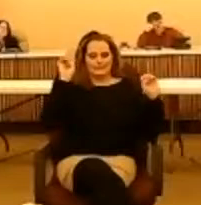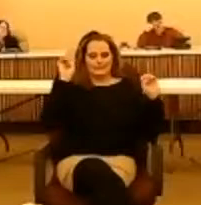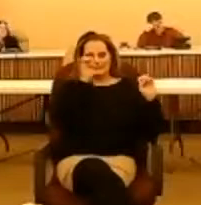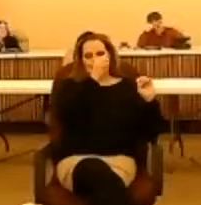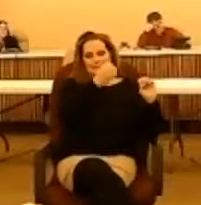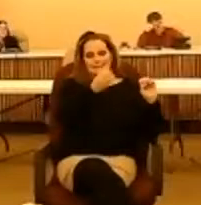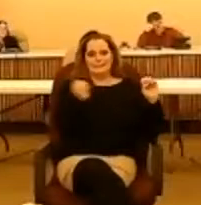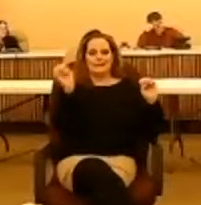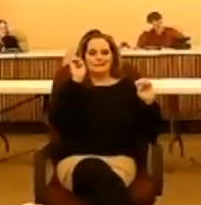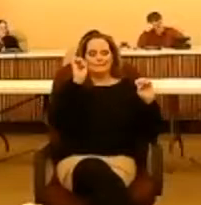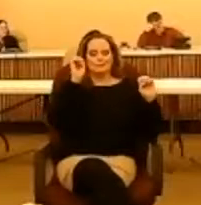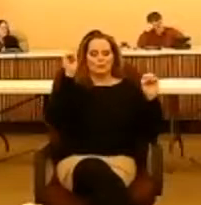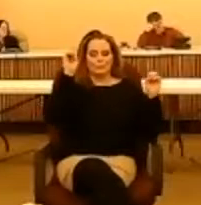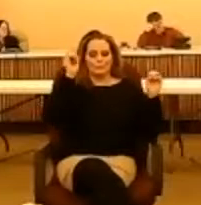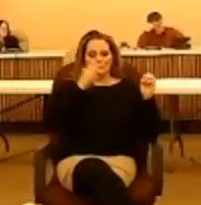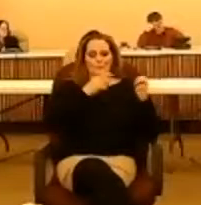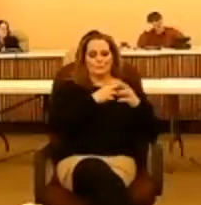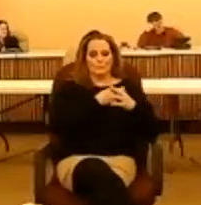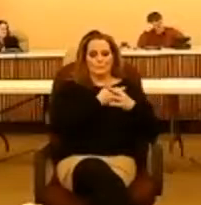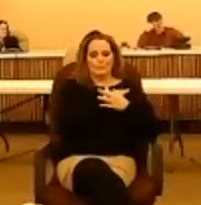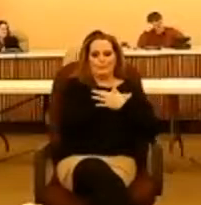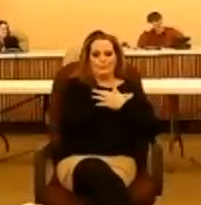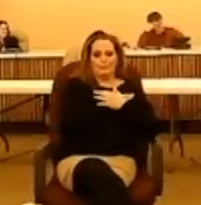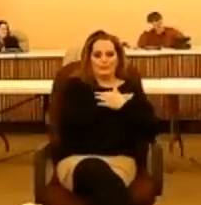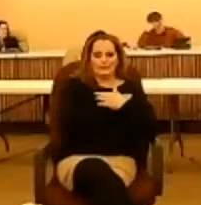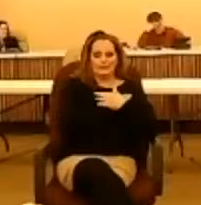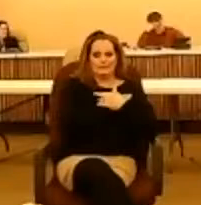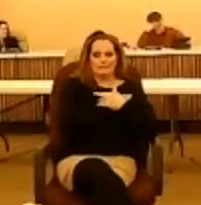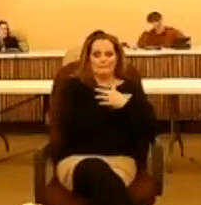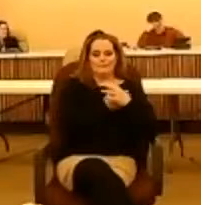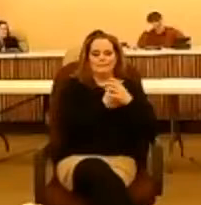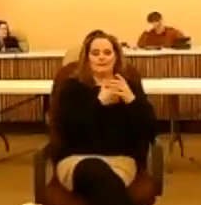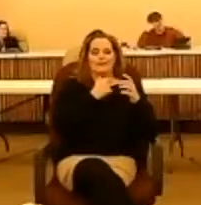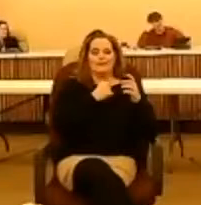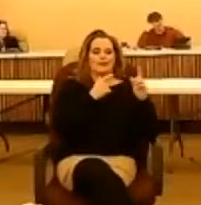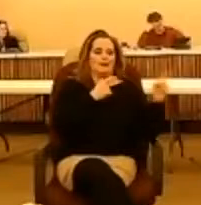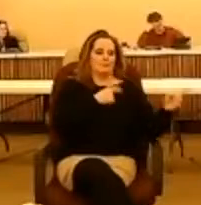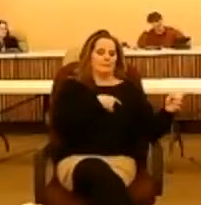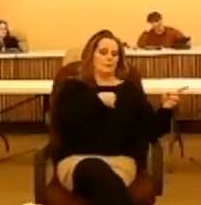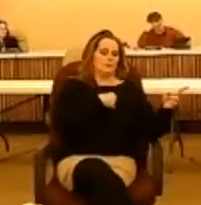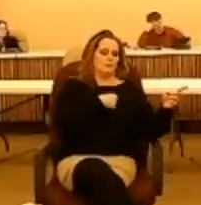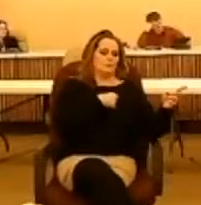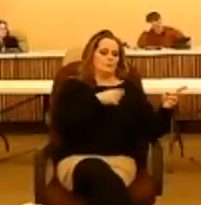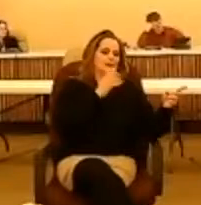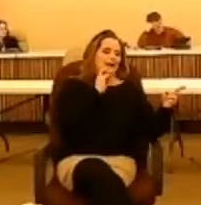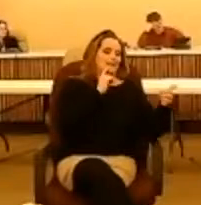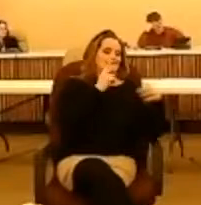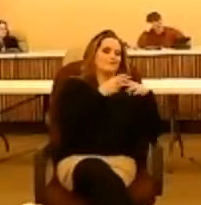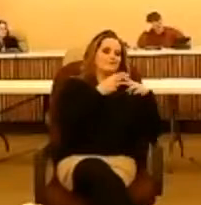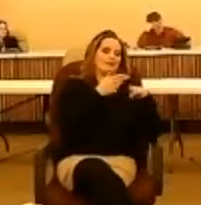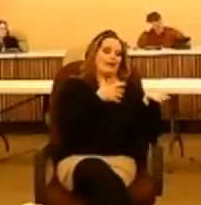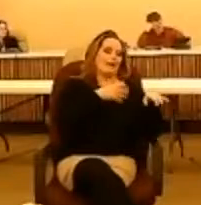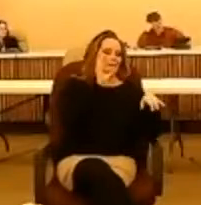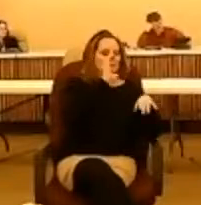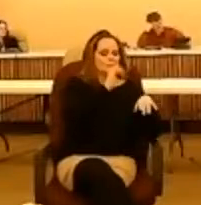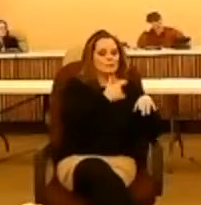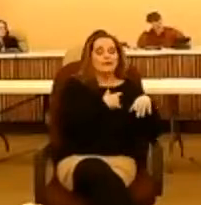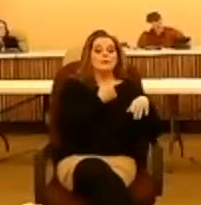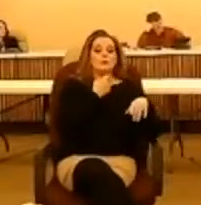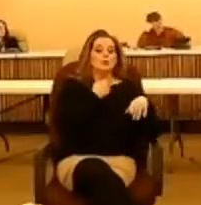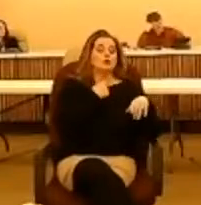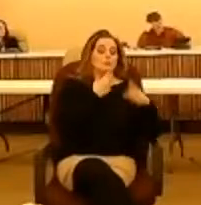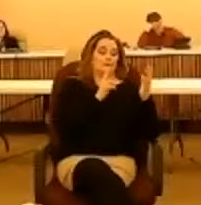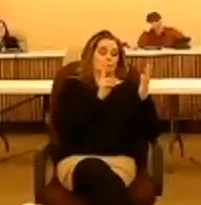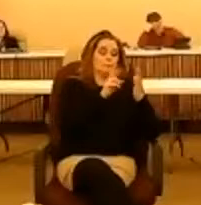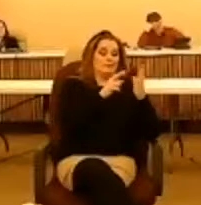28th. It'll be held over at the gazebo near the senior center. Anybody who wants to sign up can call the rec